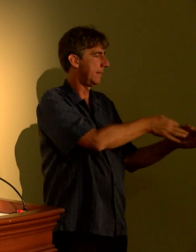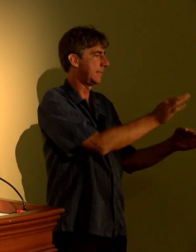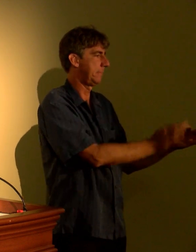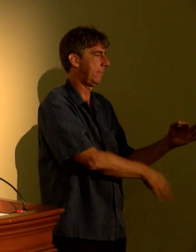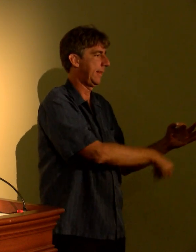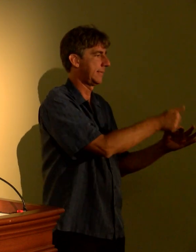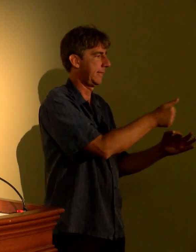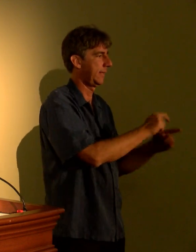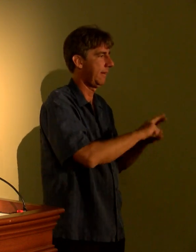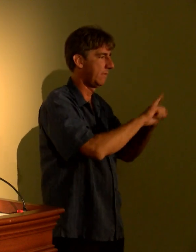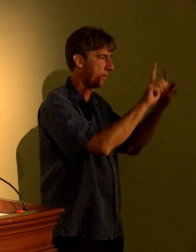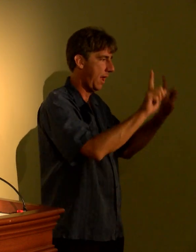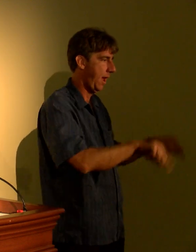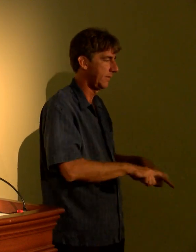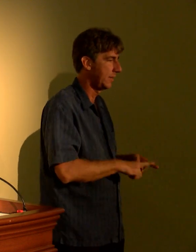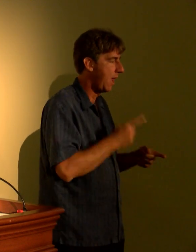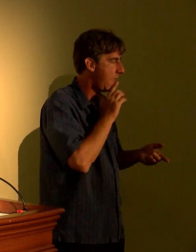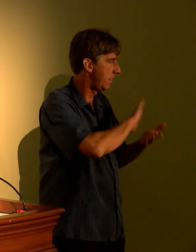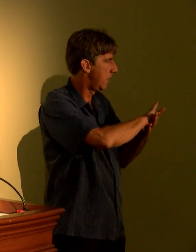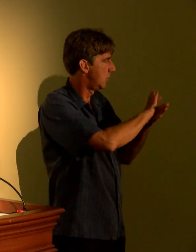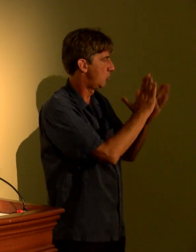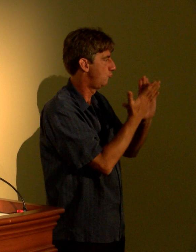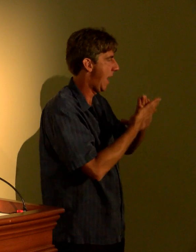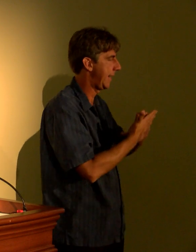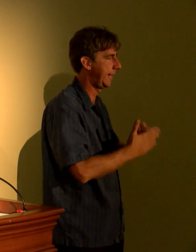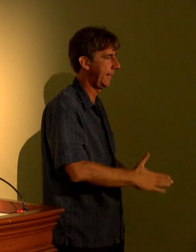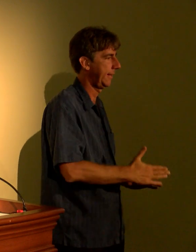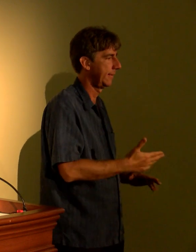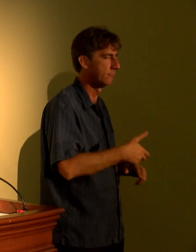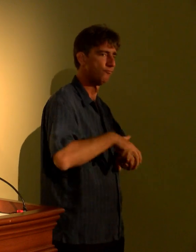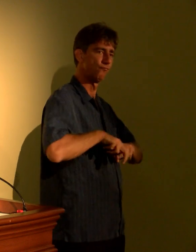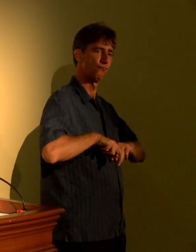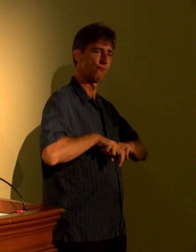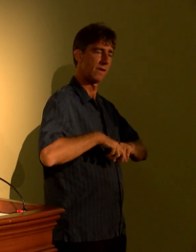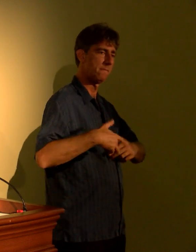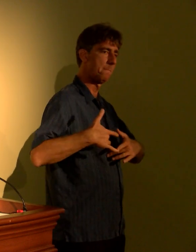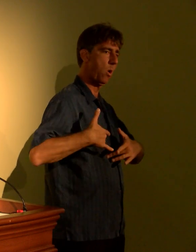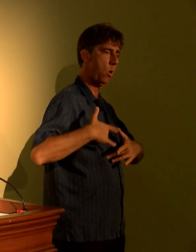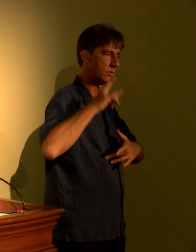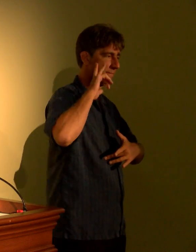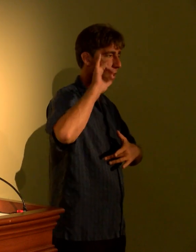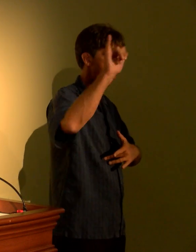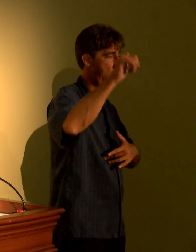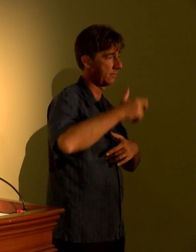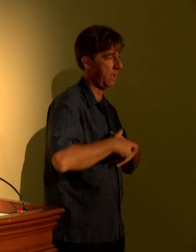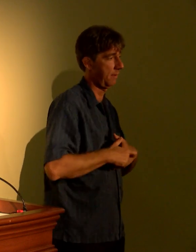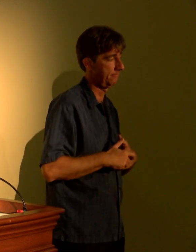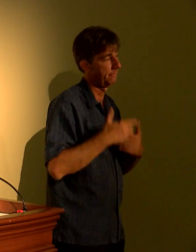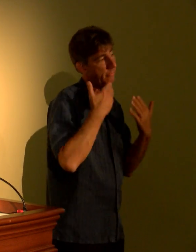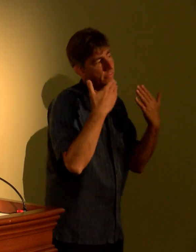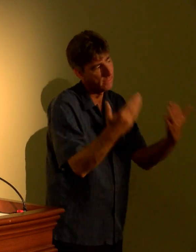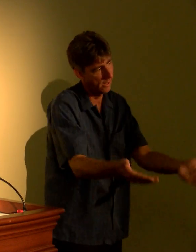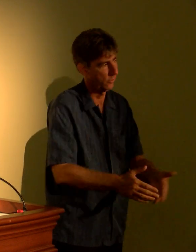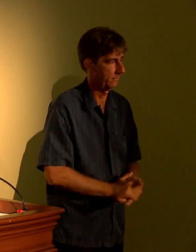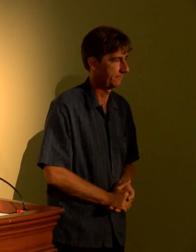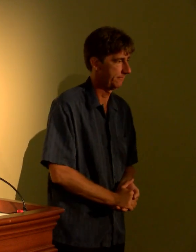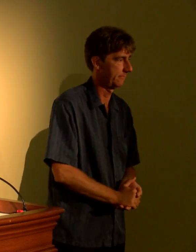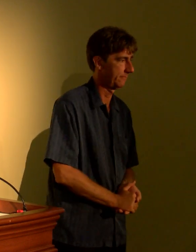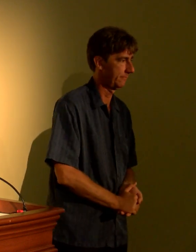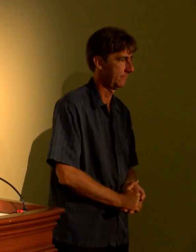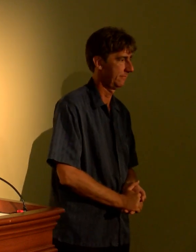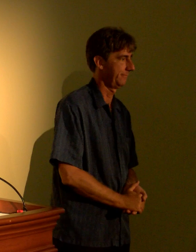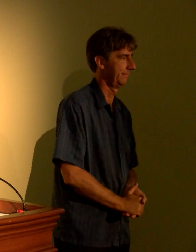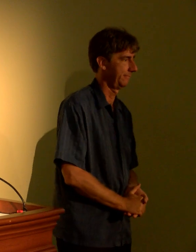and the serenity in which his sitters seemed to repose for all time. Thank you very much.